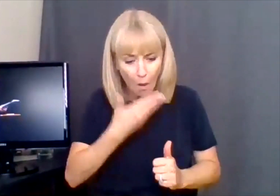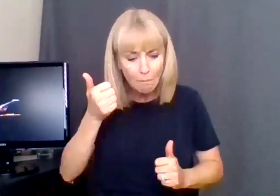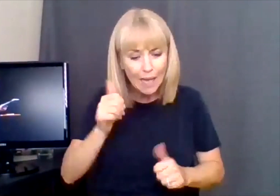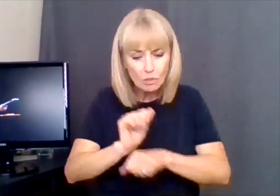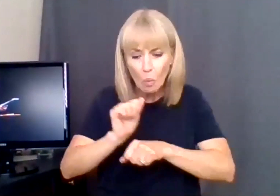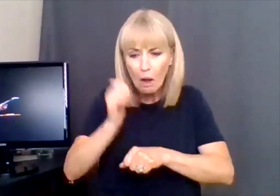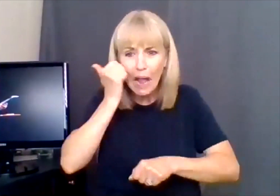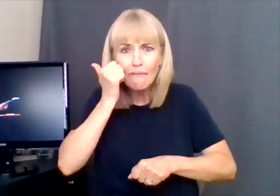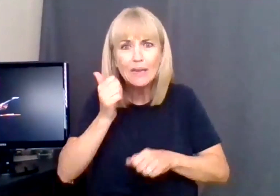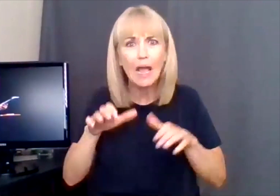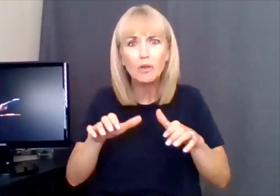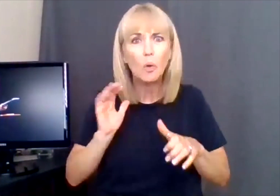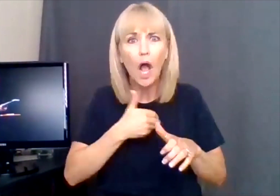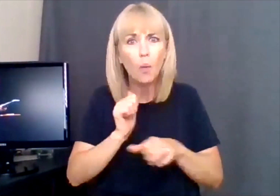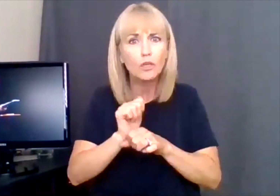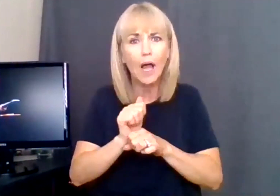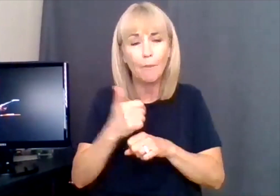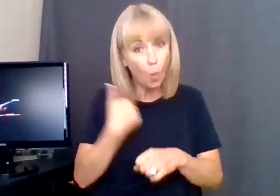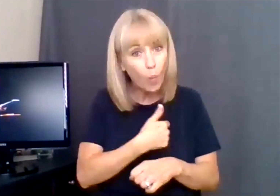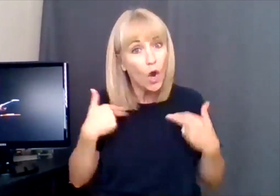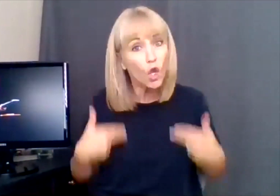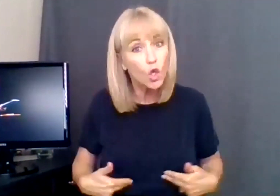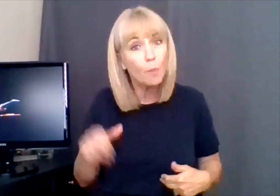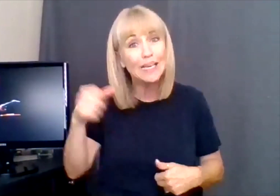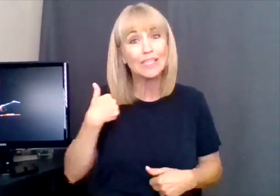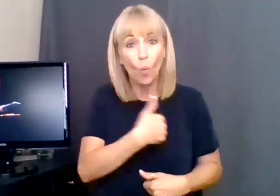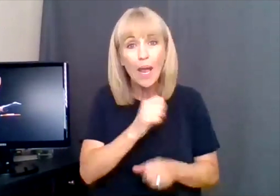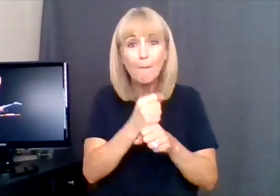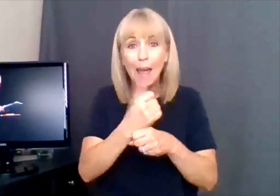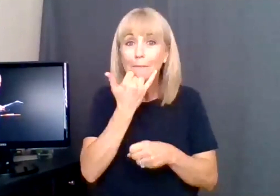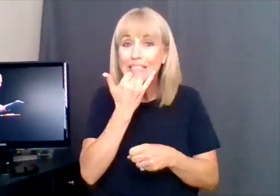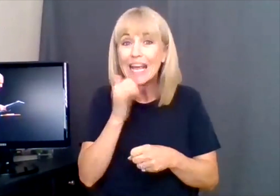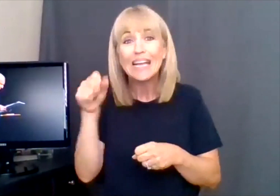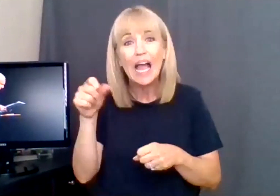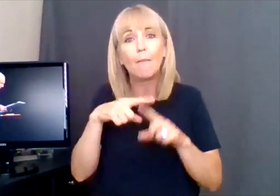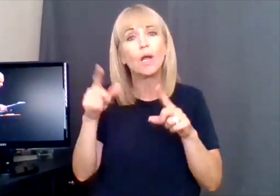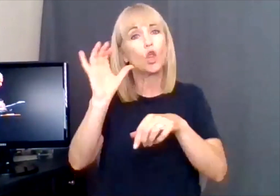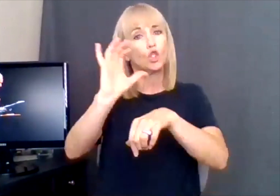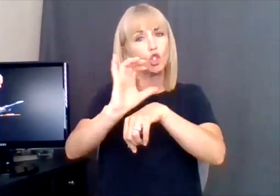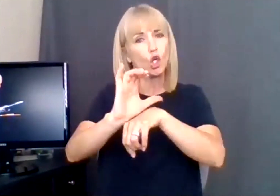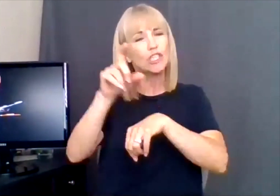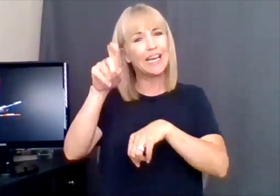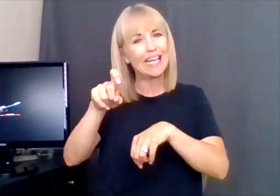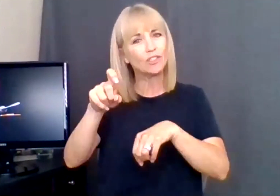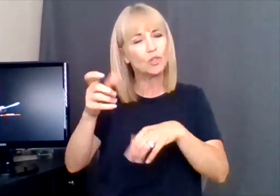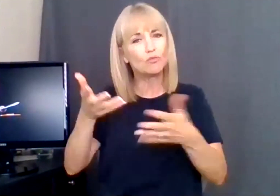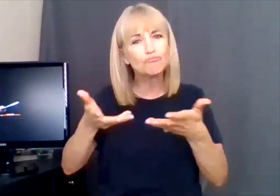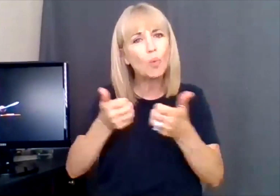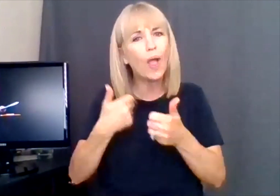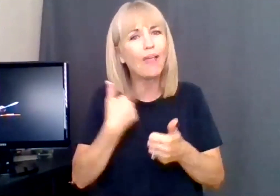are human, and humans make mistakes. We look to the church to treat us differently than the world is treating